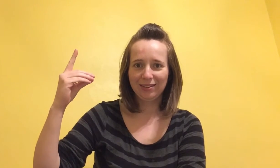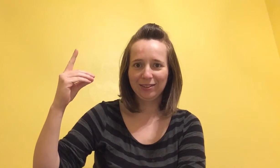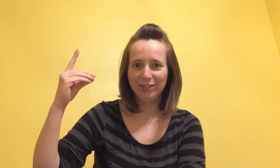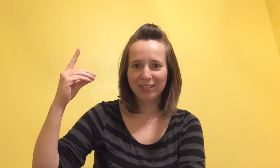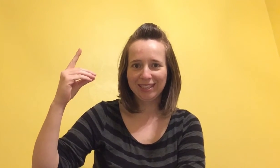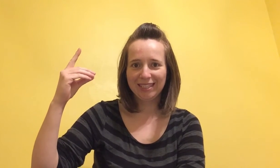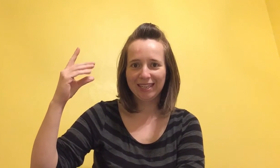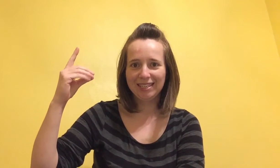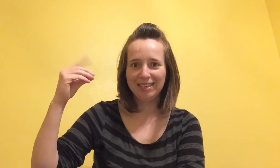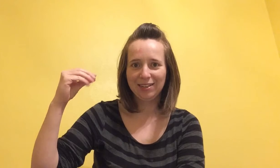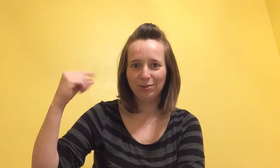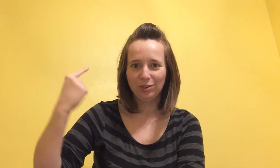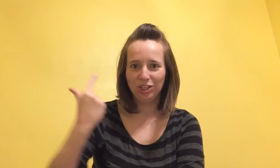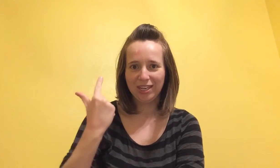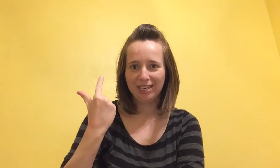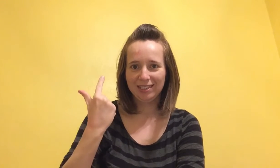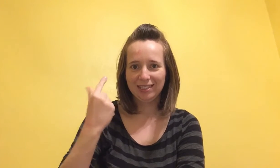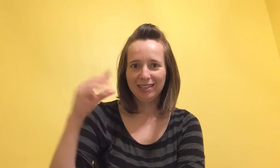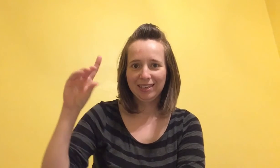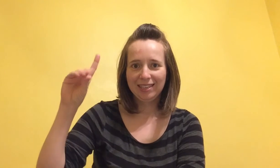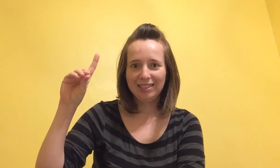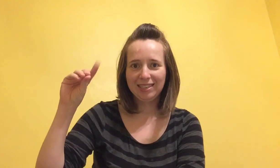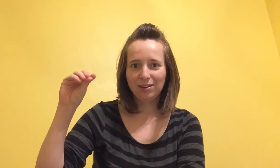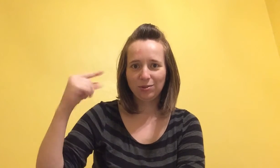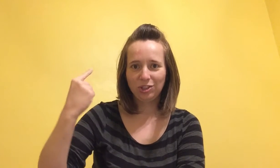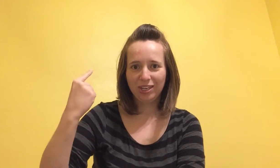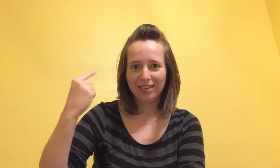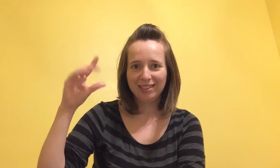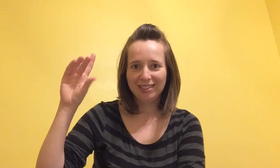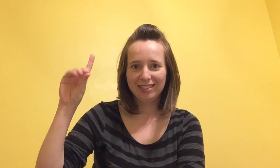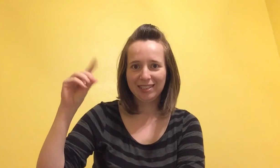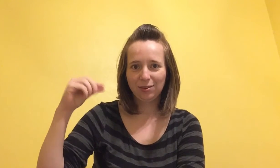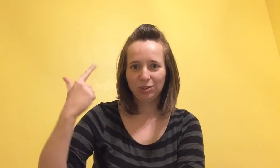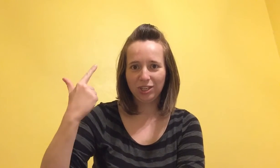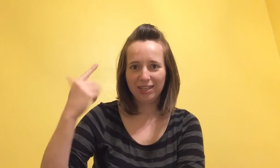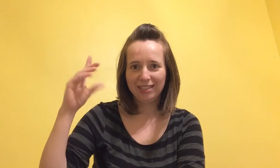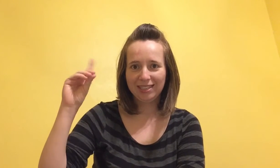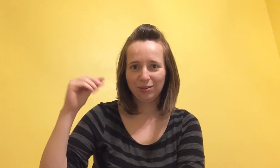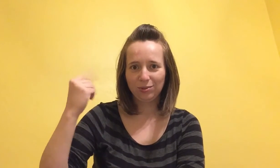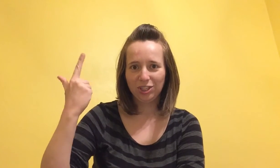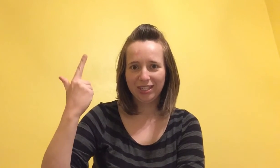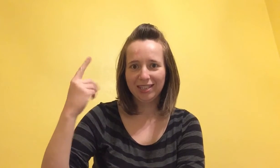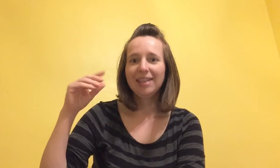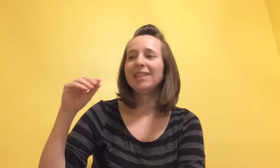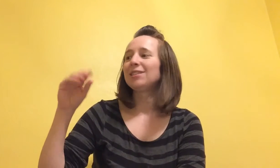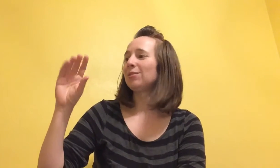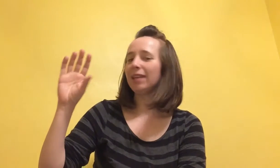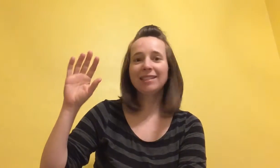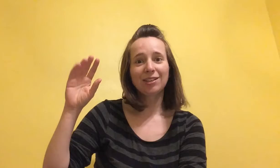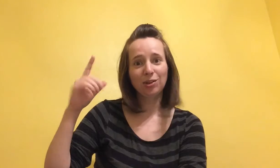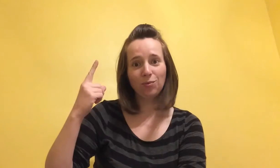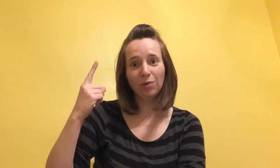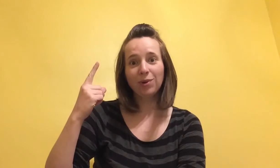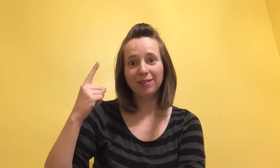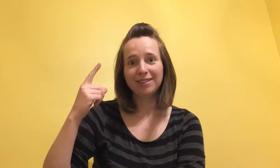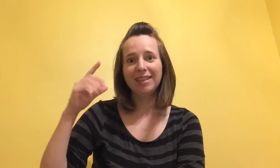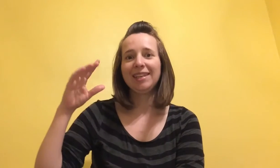look to the side, D-O-G, D-O-G, D-O-G, D-O-G. So that's actually one way of signing